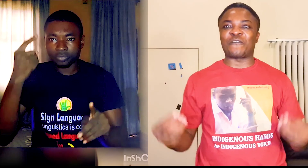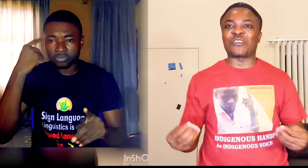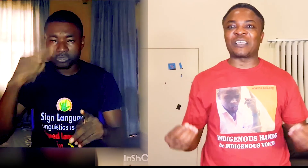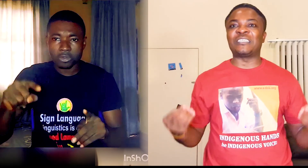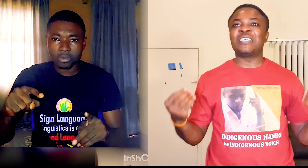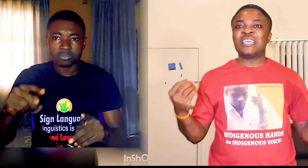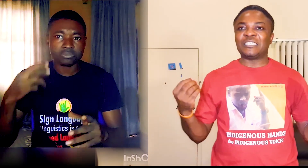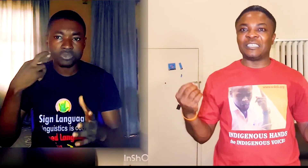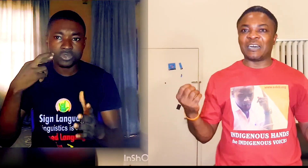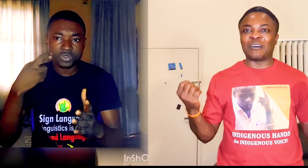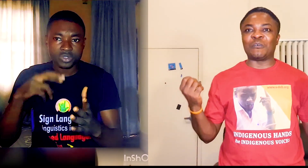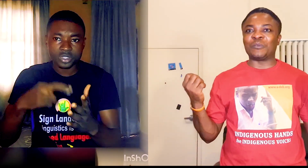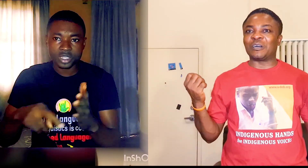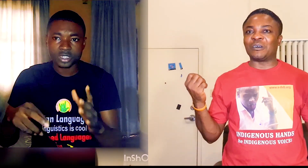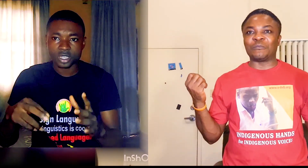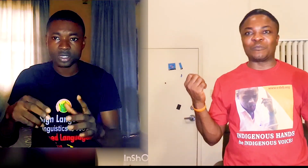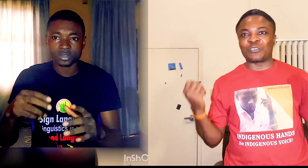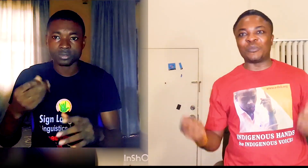of African